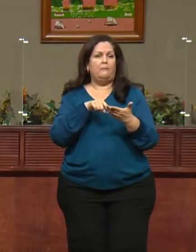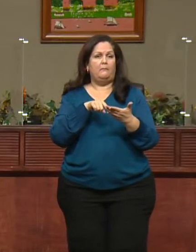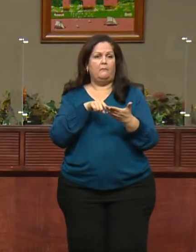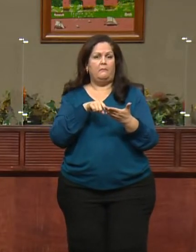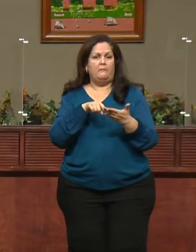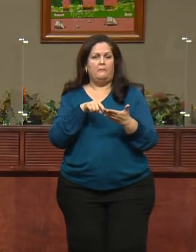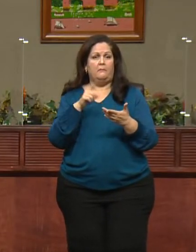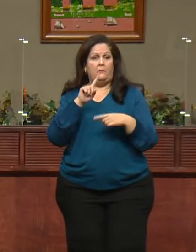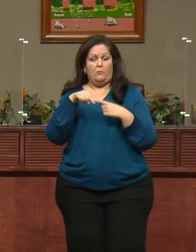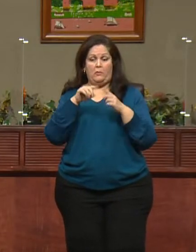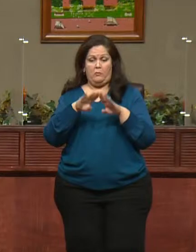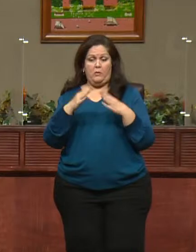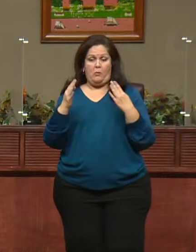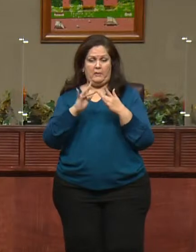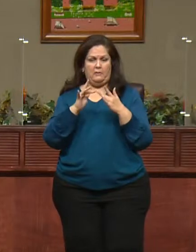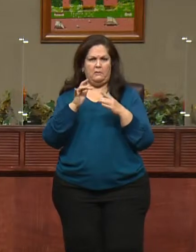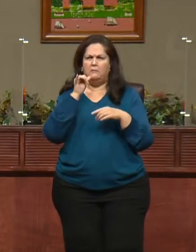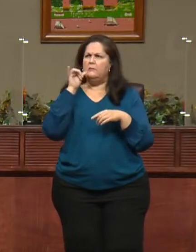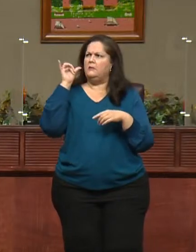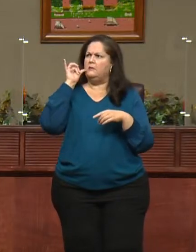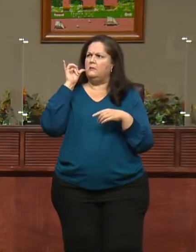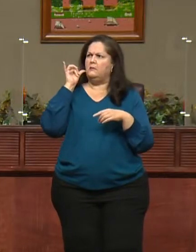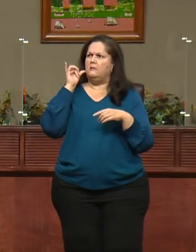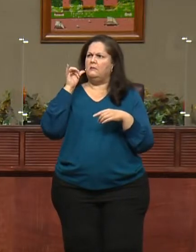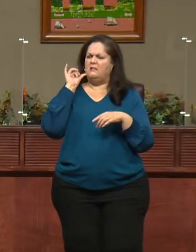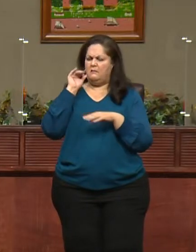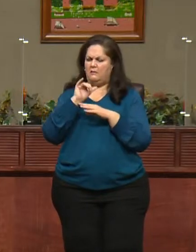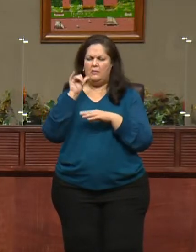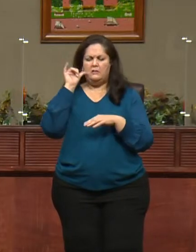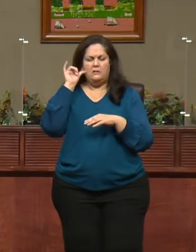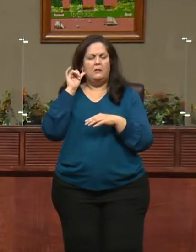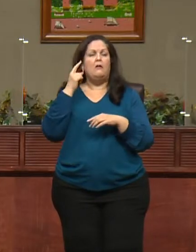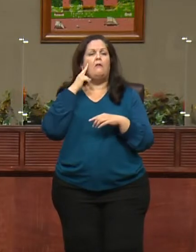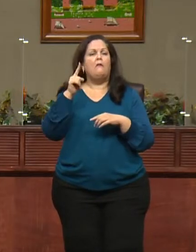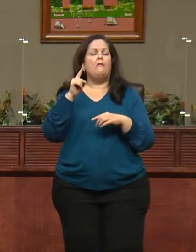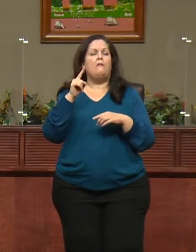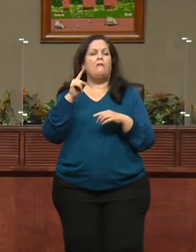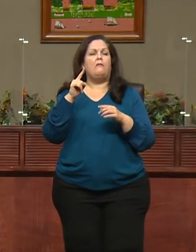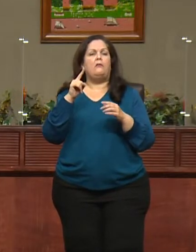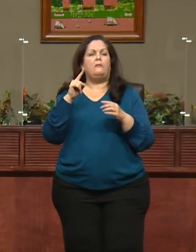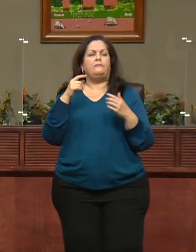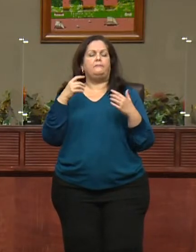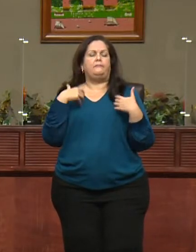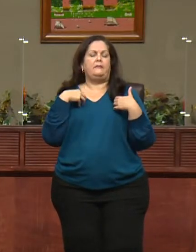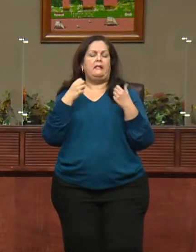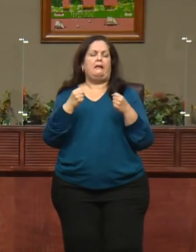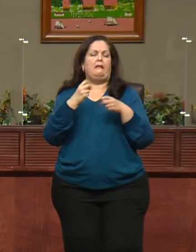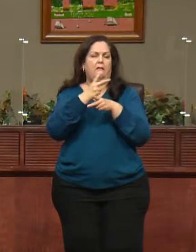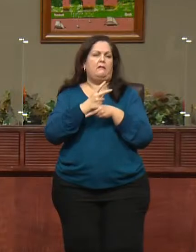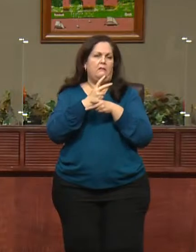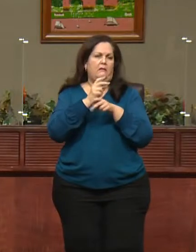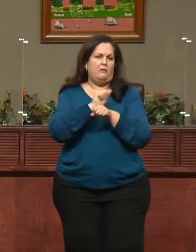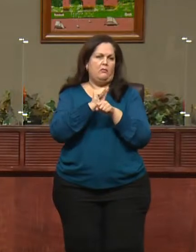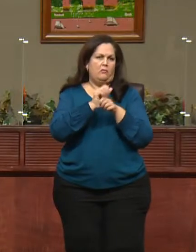Advent Health opened the portal last night or yesterday for healthcare workers, 3,500 appointments,